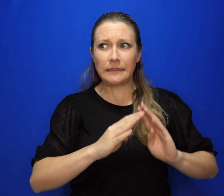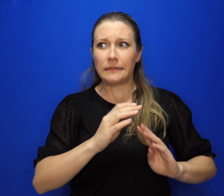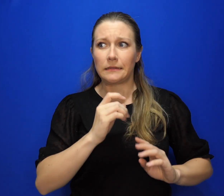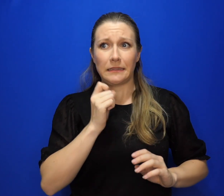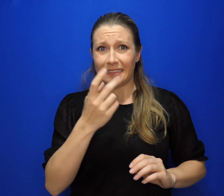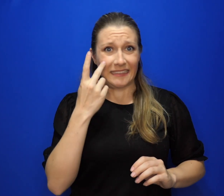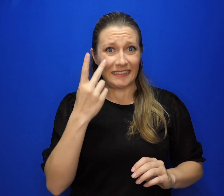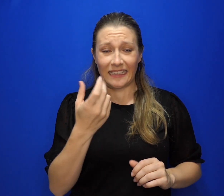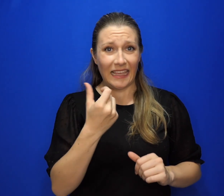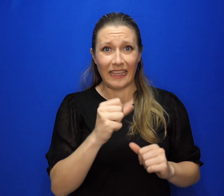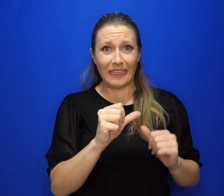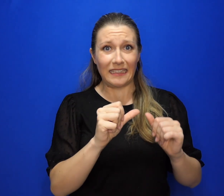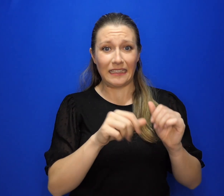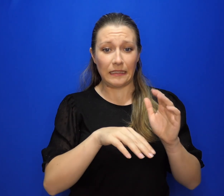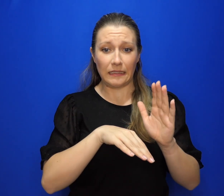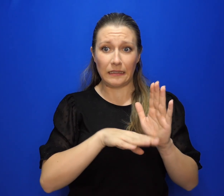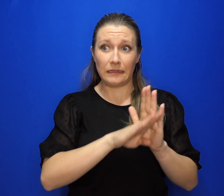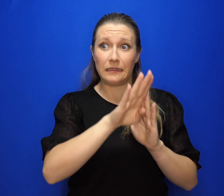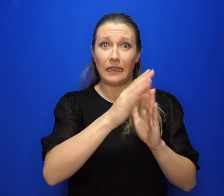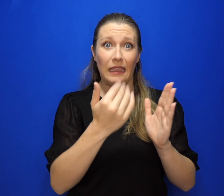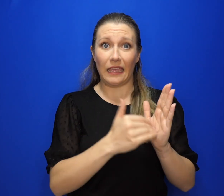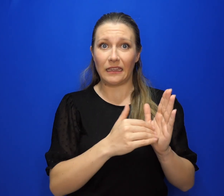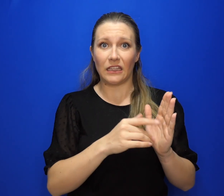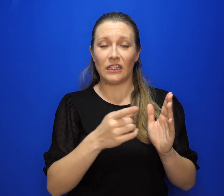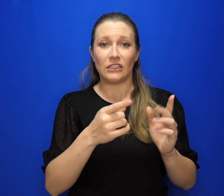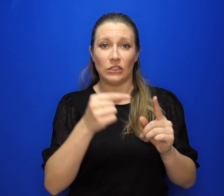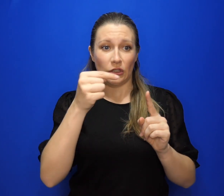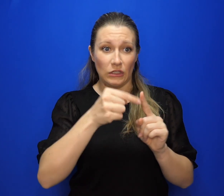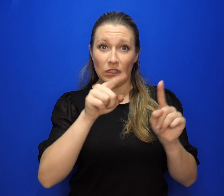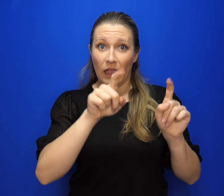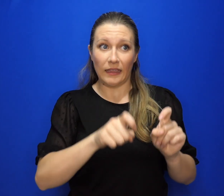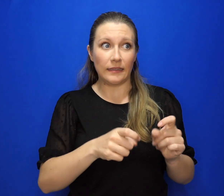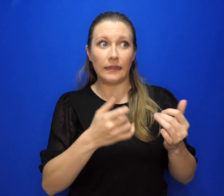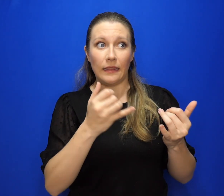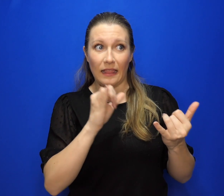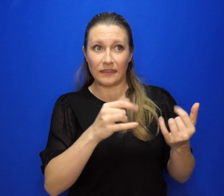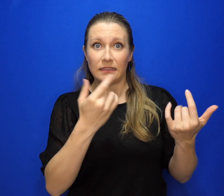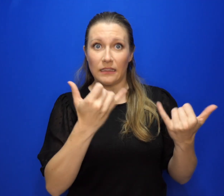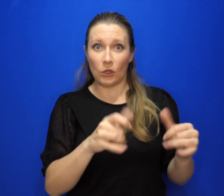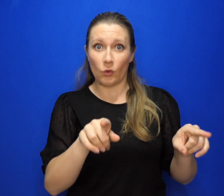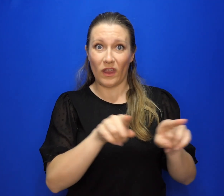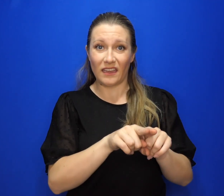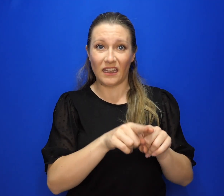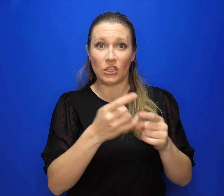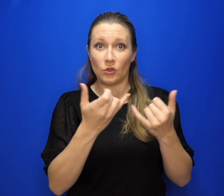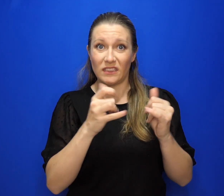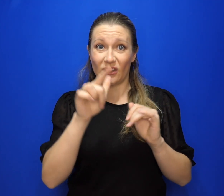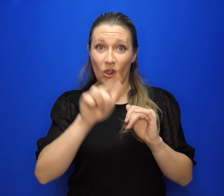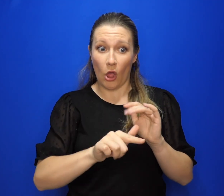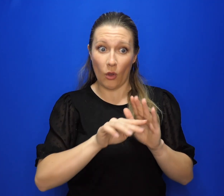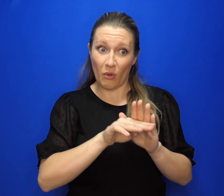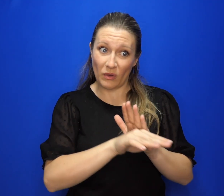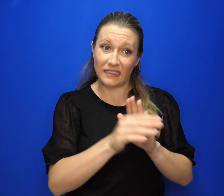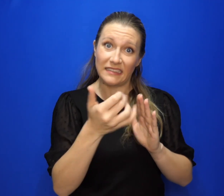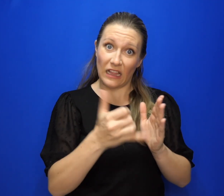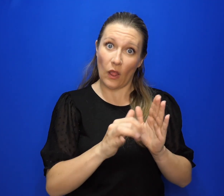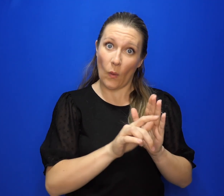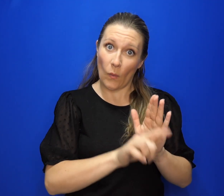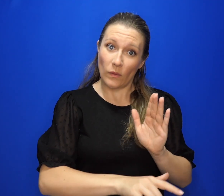finger sticks and they were verifying that the CGM is correct and your blood sugar is not rising, and you're worried, you have glucagon. Yeah.